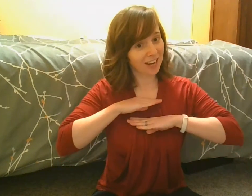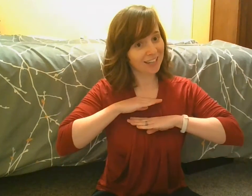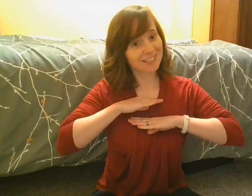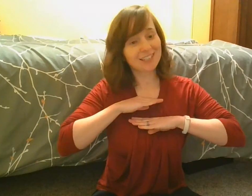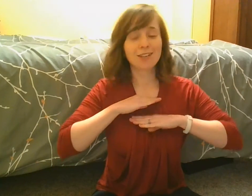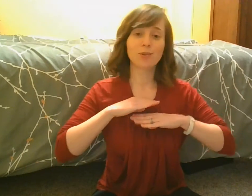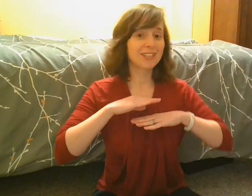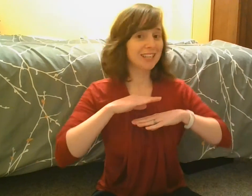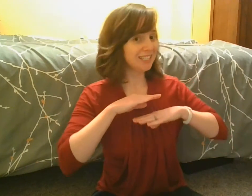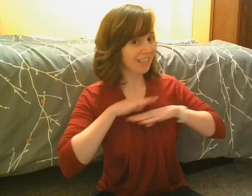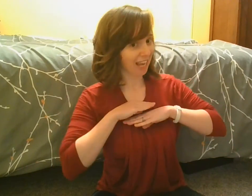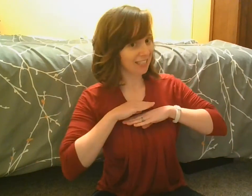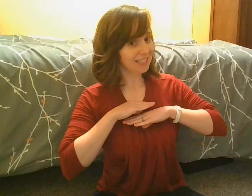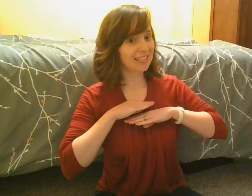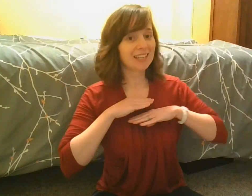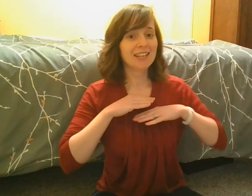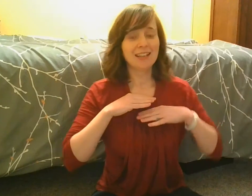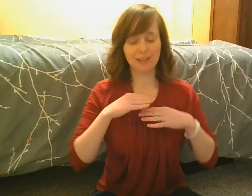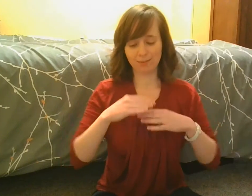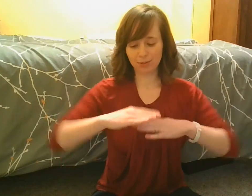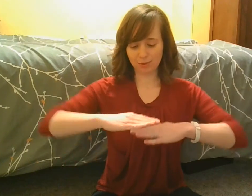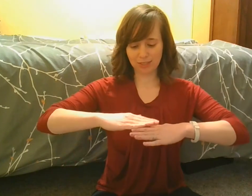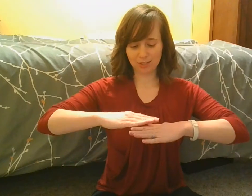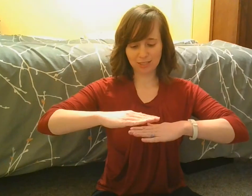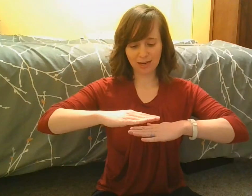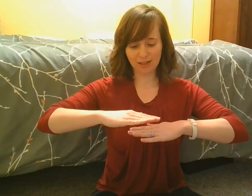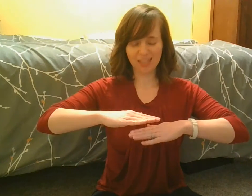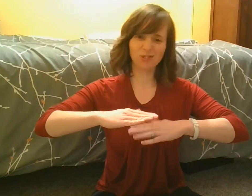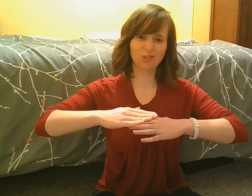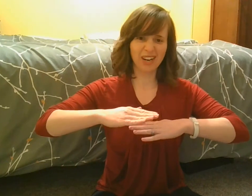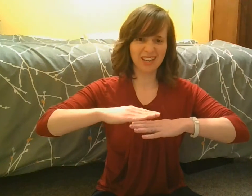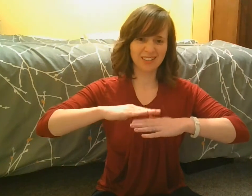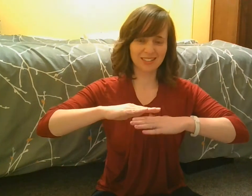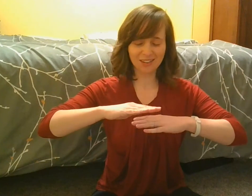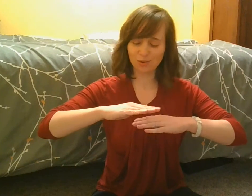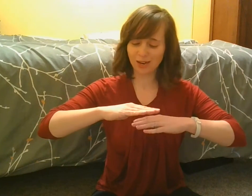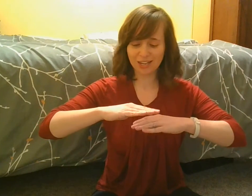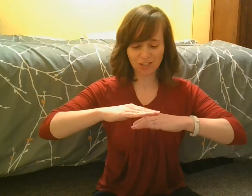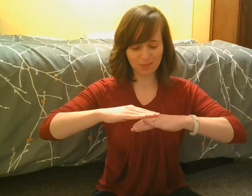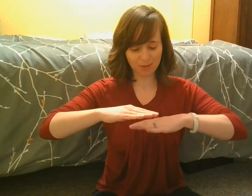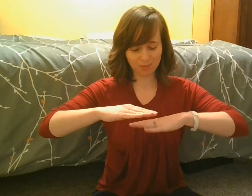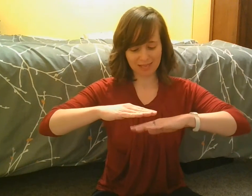satisfied or content. So it's just kind of like your not karate chopping, but